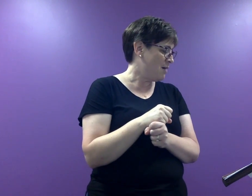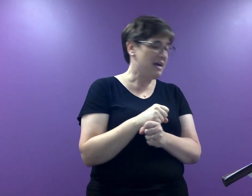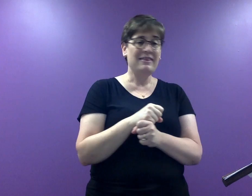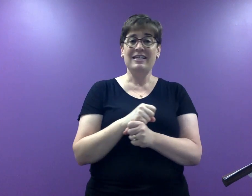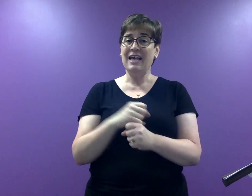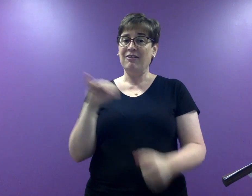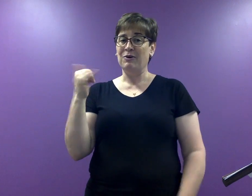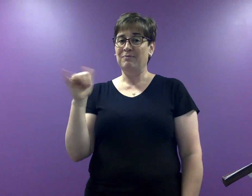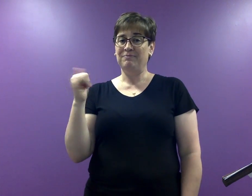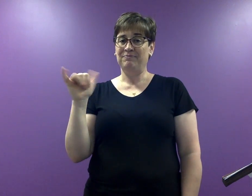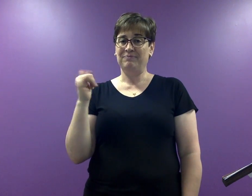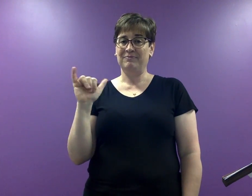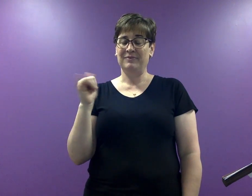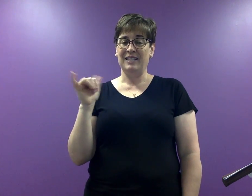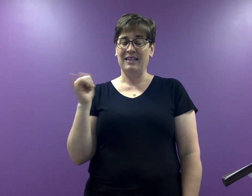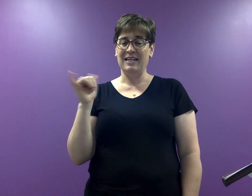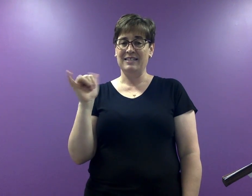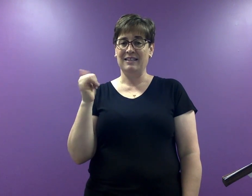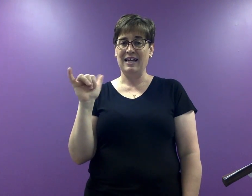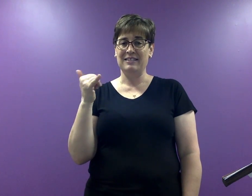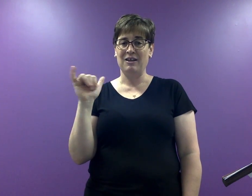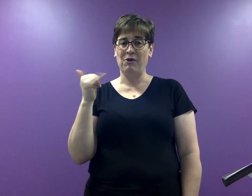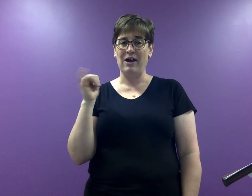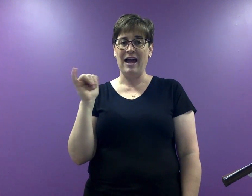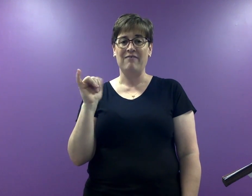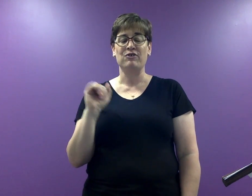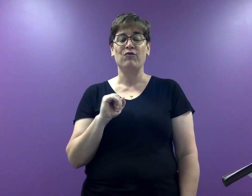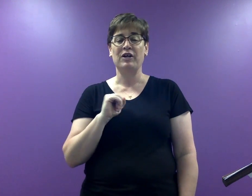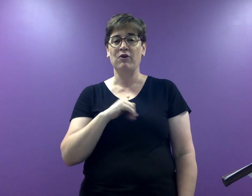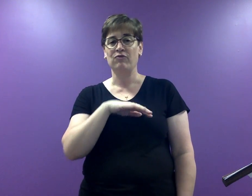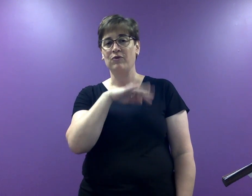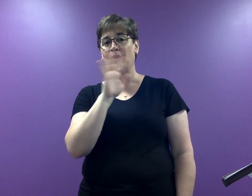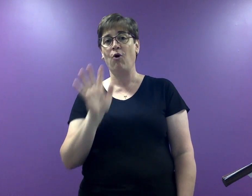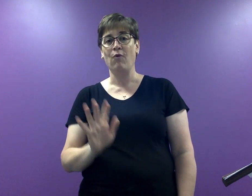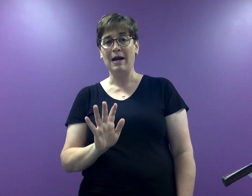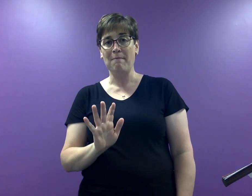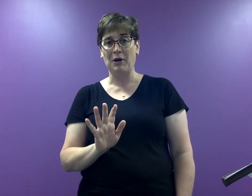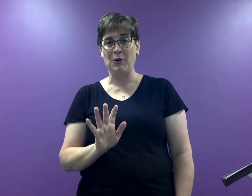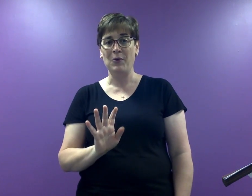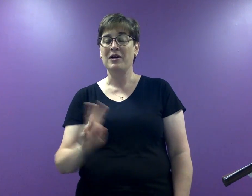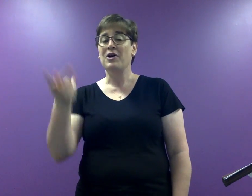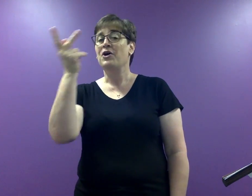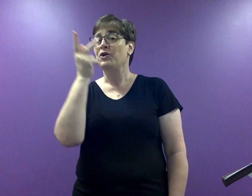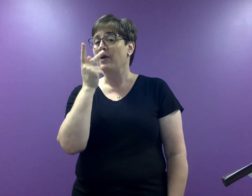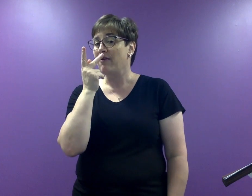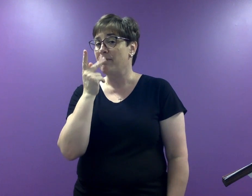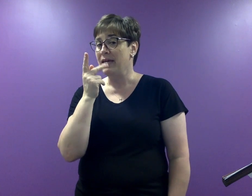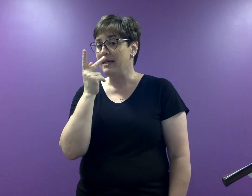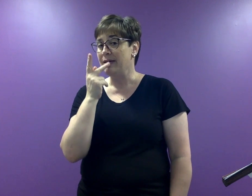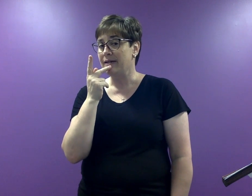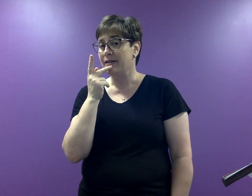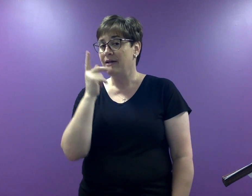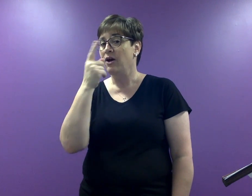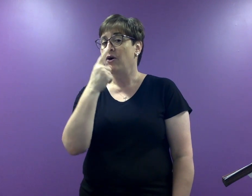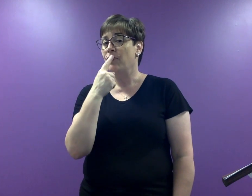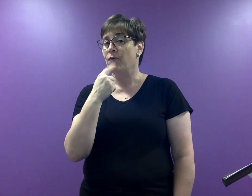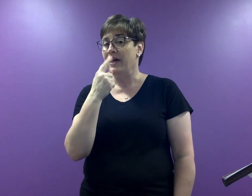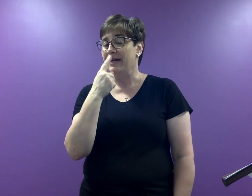And then yellow, and that is the last color I have. So if we go through the whole rainbow, you have pink, red,